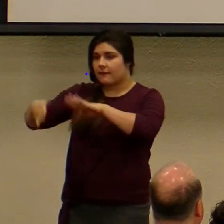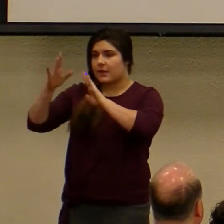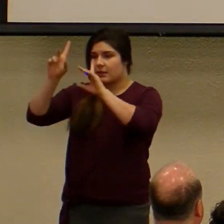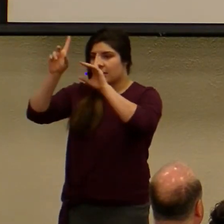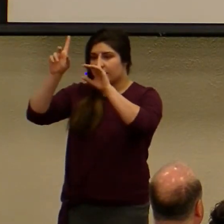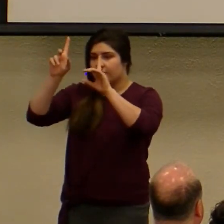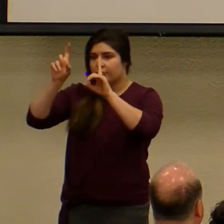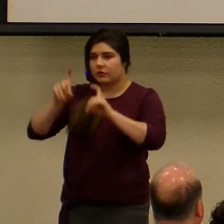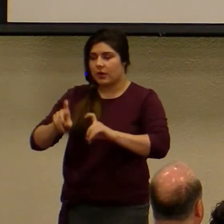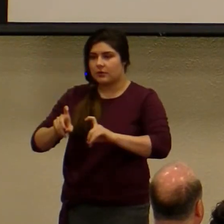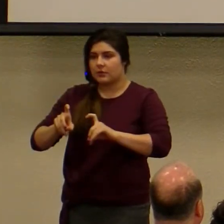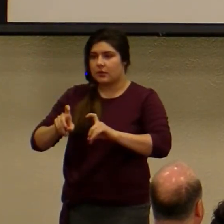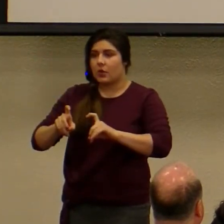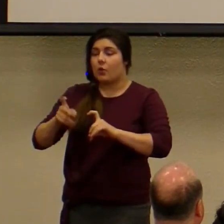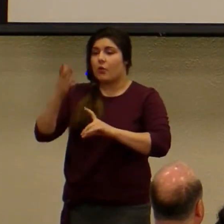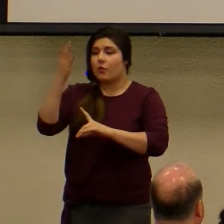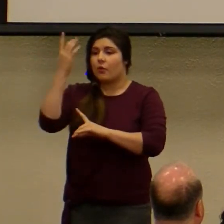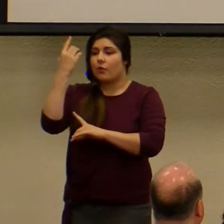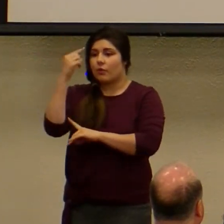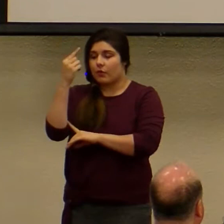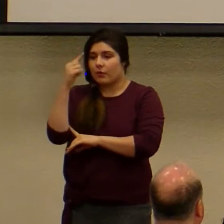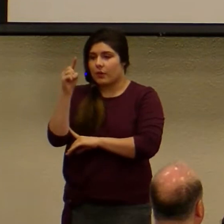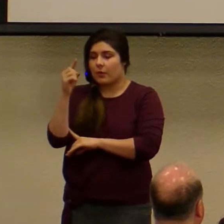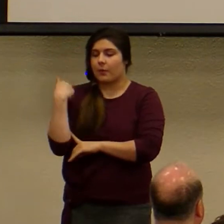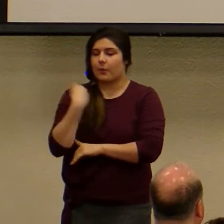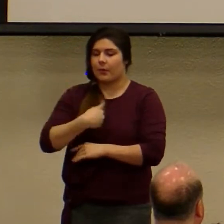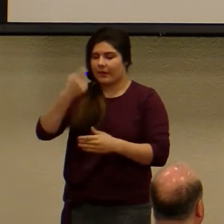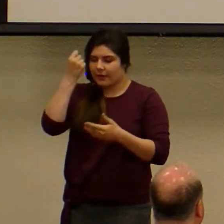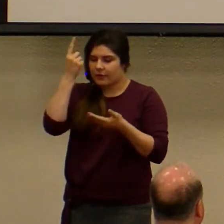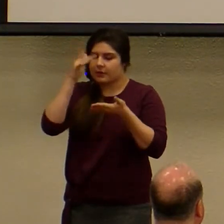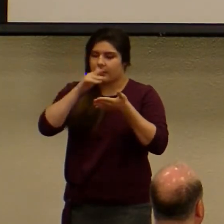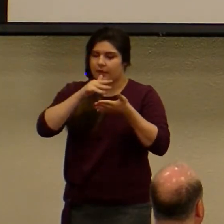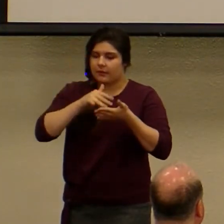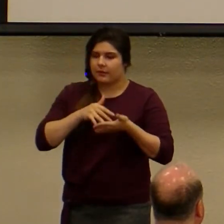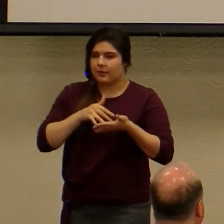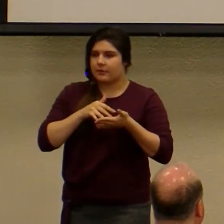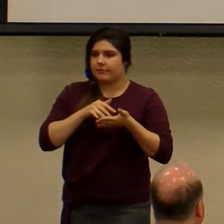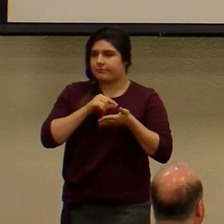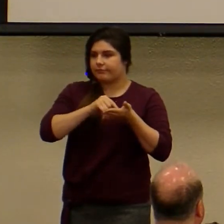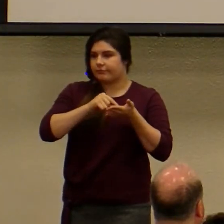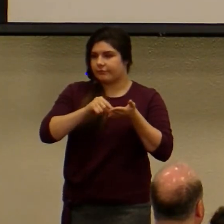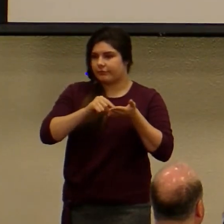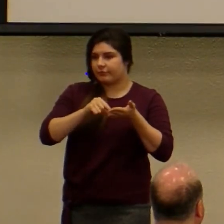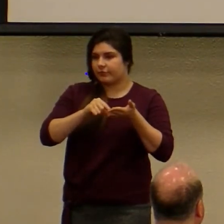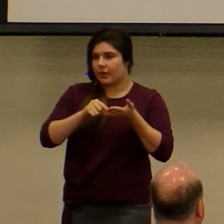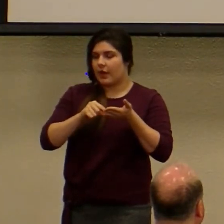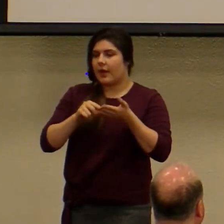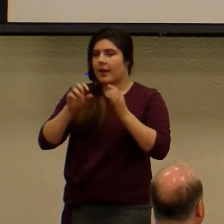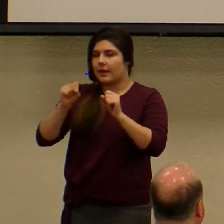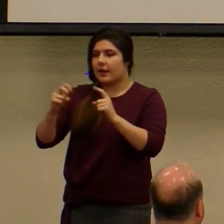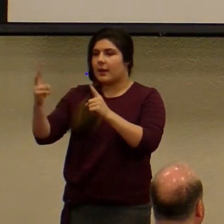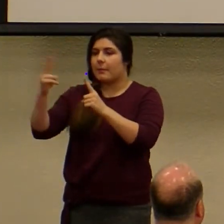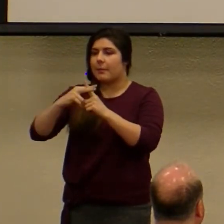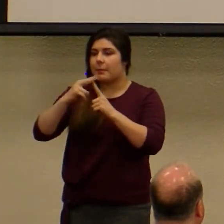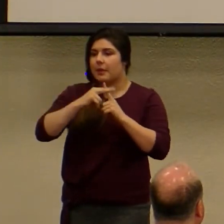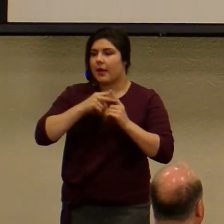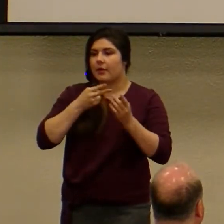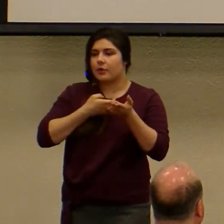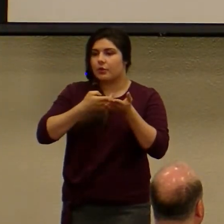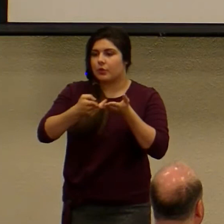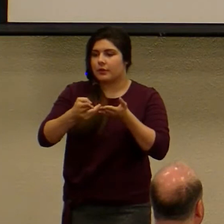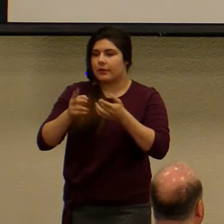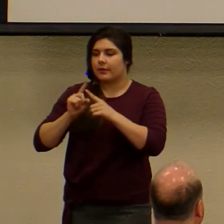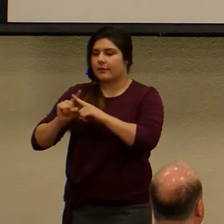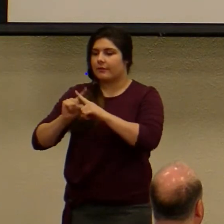trouble, so that we understand the contextual implications and apply these truths in the